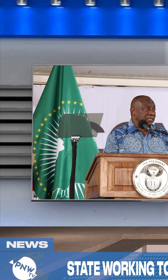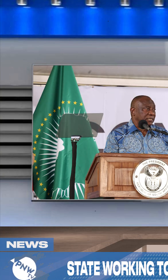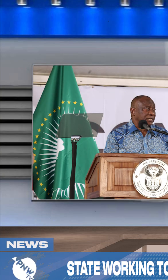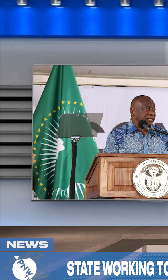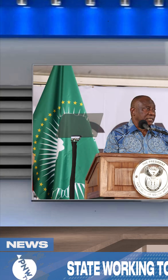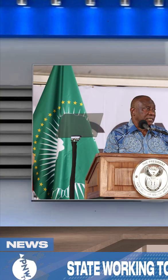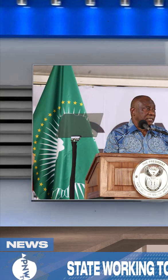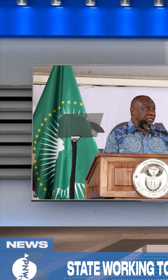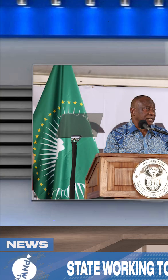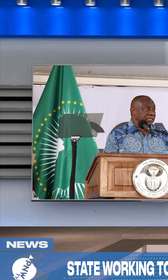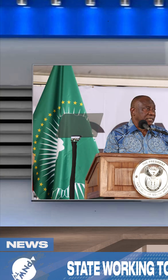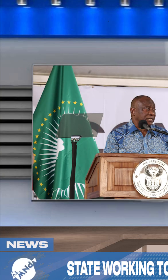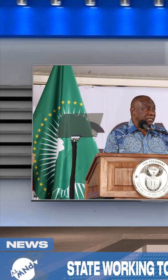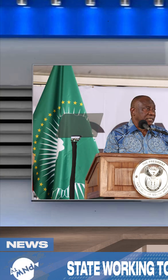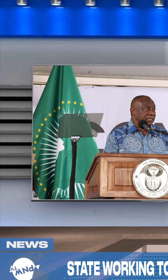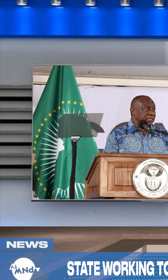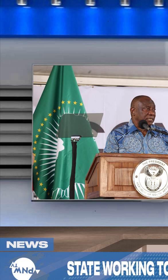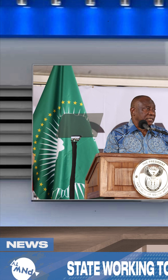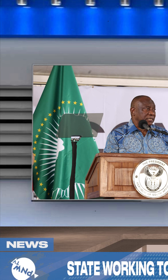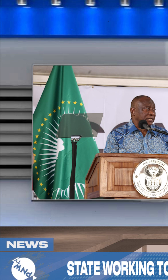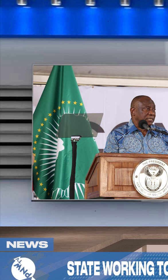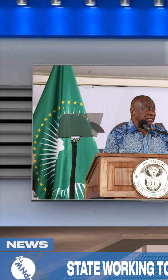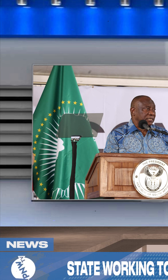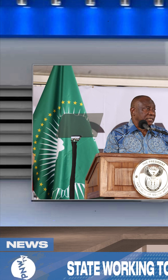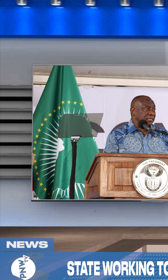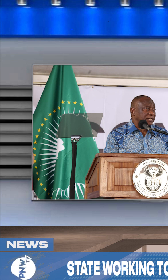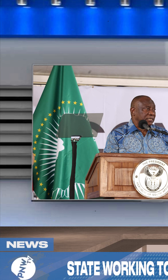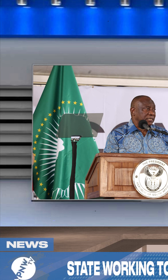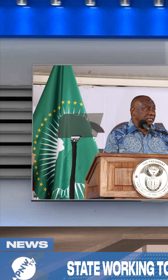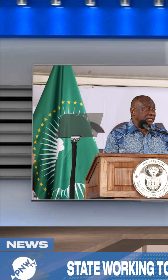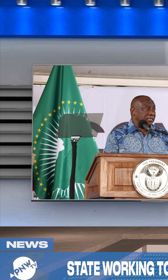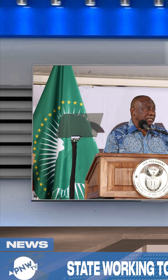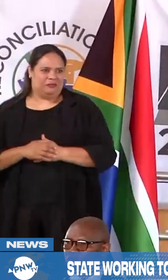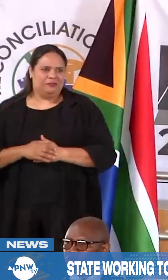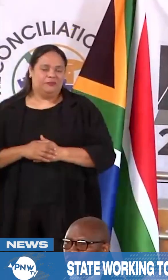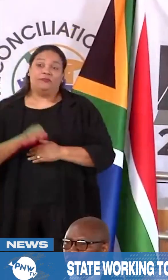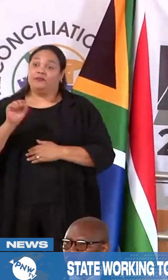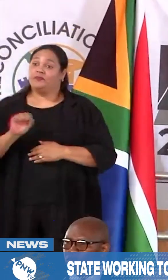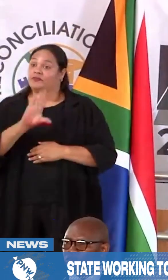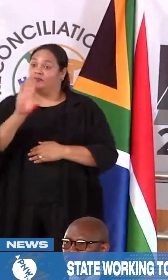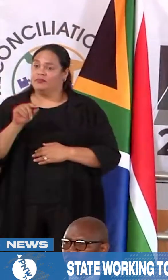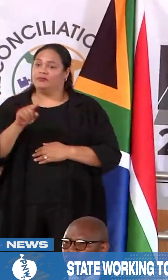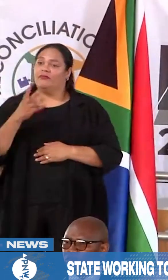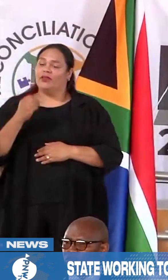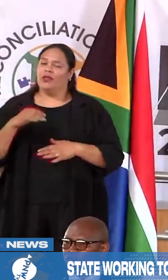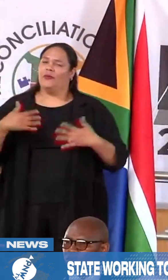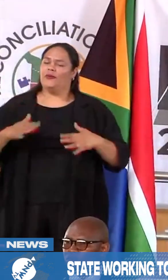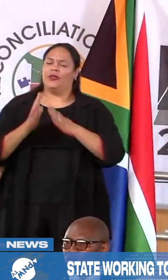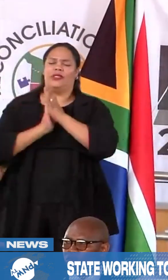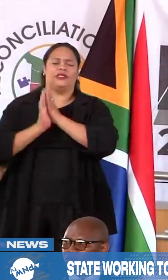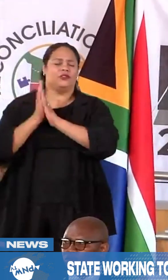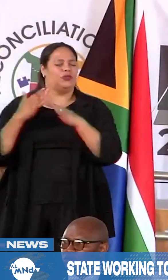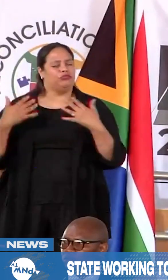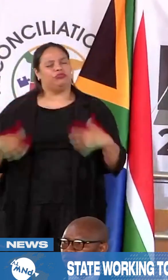Ramaphosa also urged South Africans to refuse to let their unity be broken. South Africa has a rich